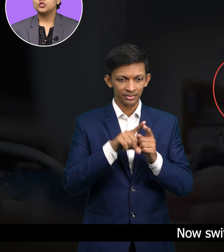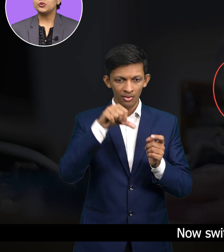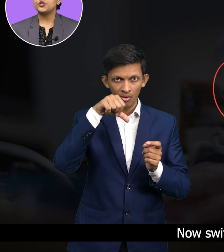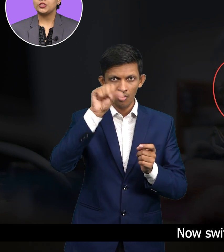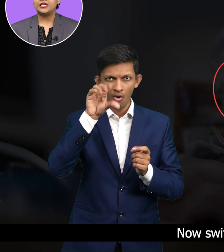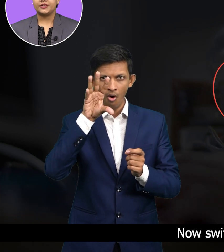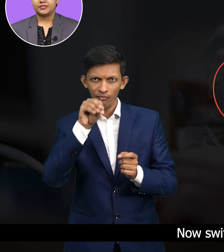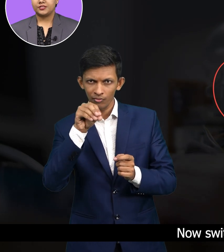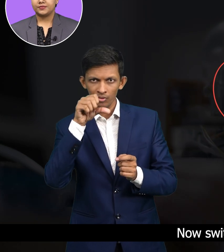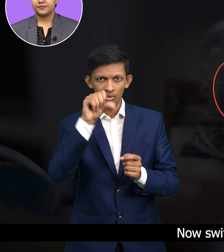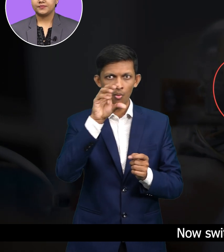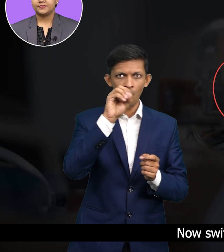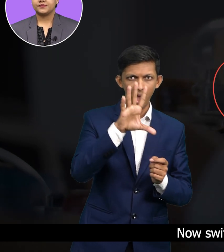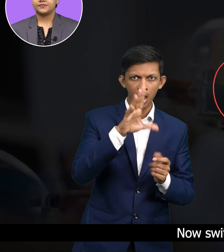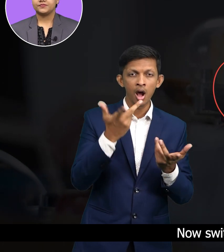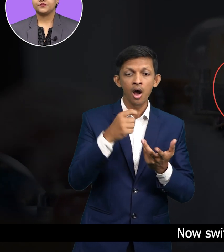Now switch on the current.